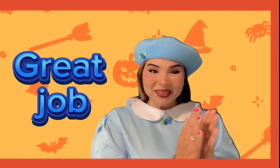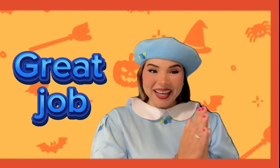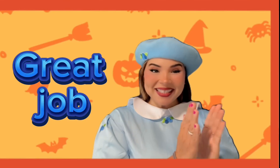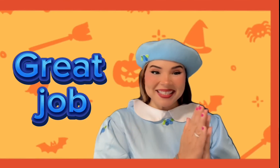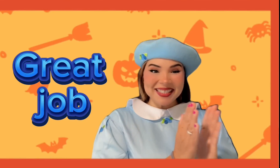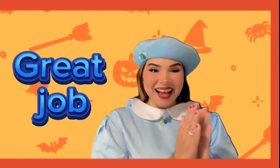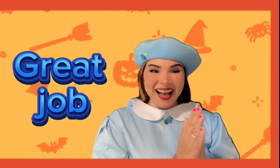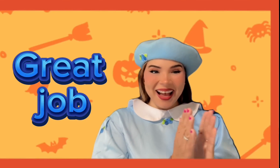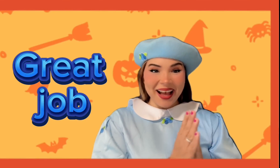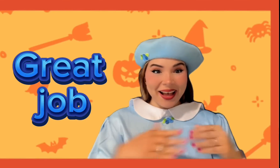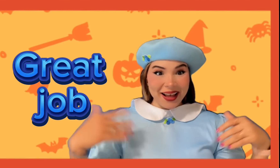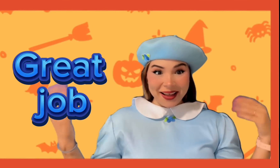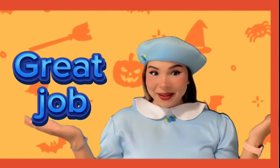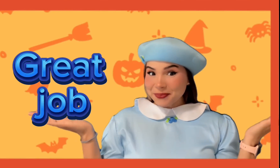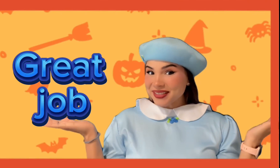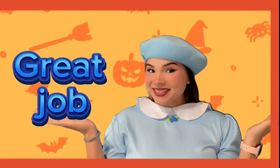Great job!